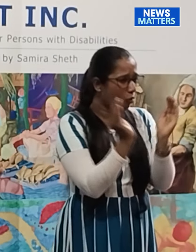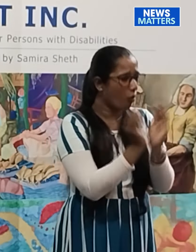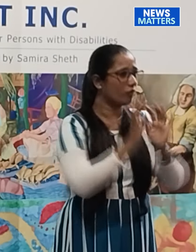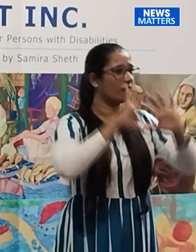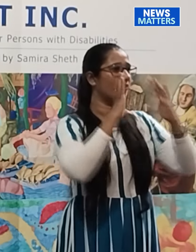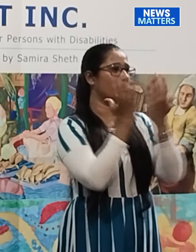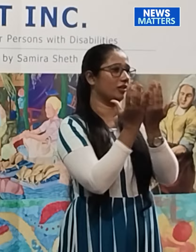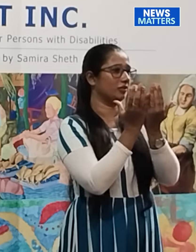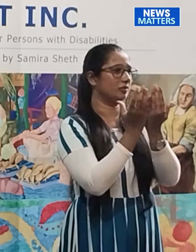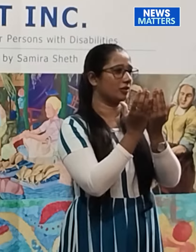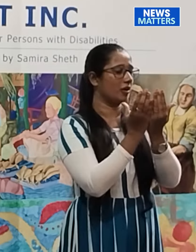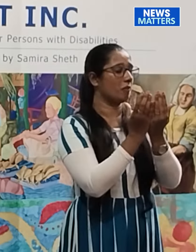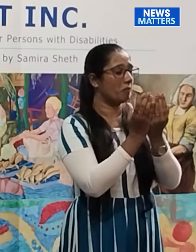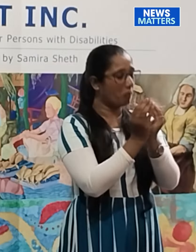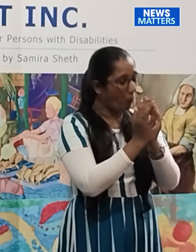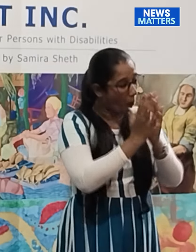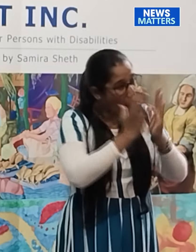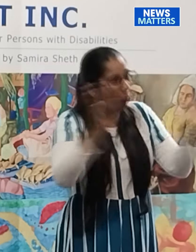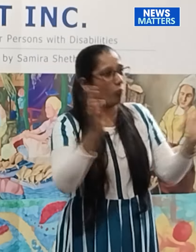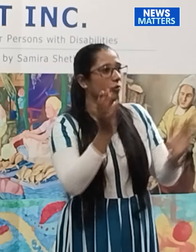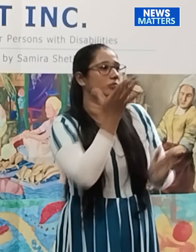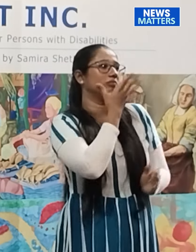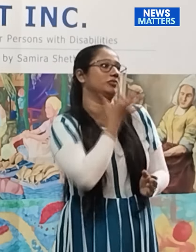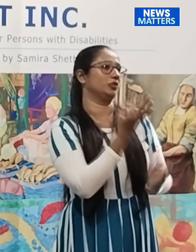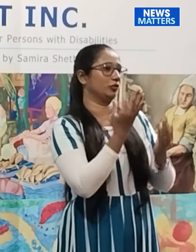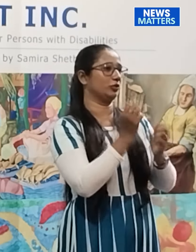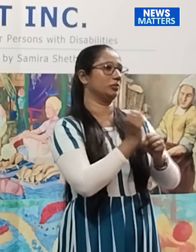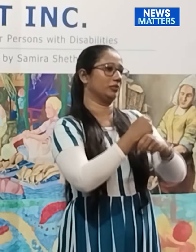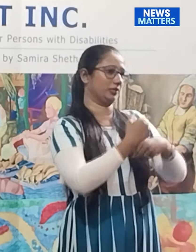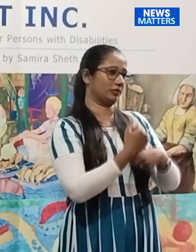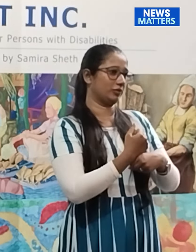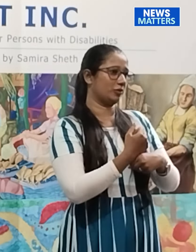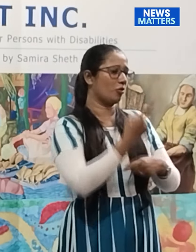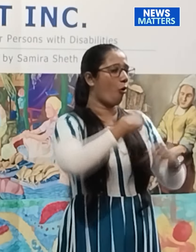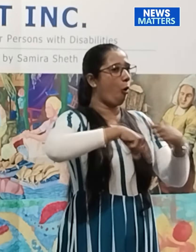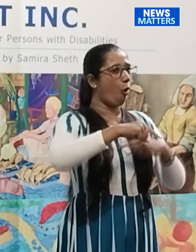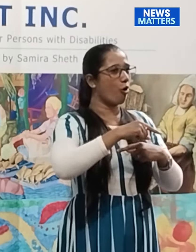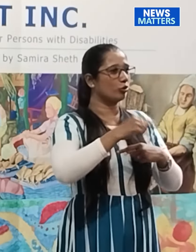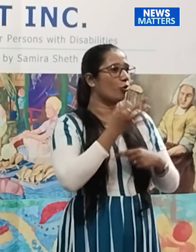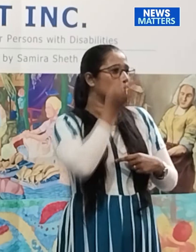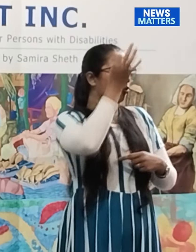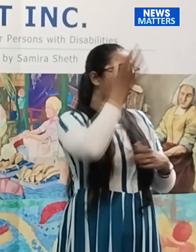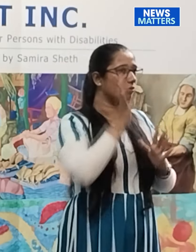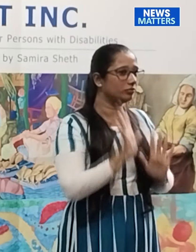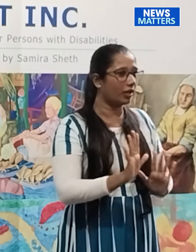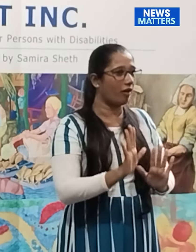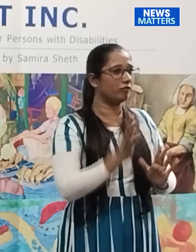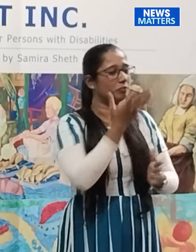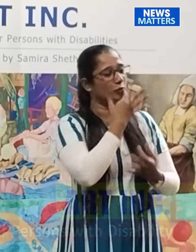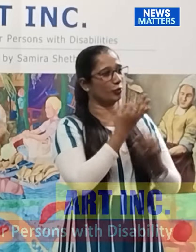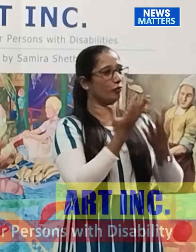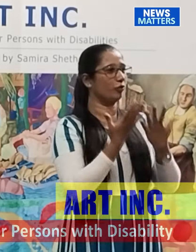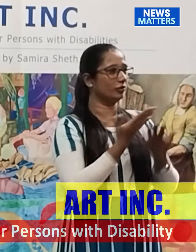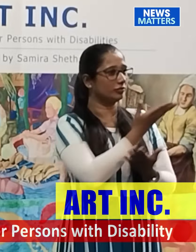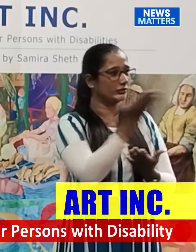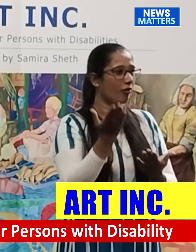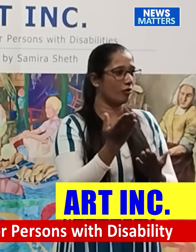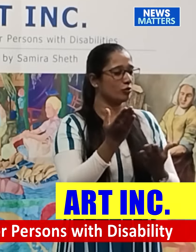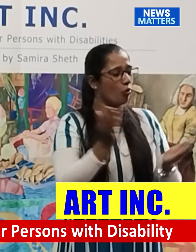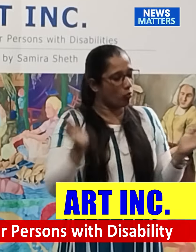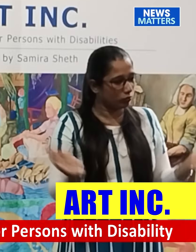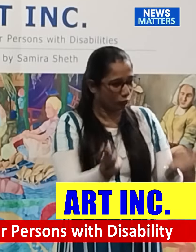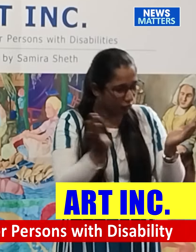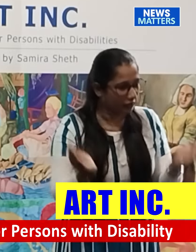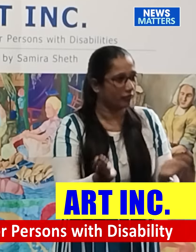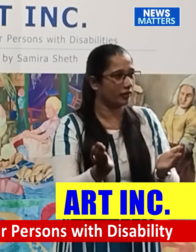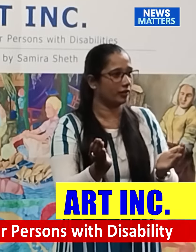beautiful with such a beautiful creative souls within us, and we always motivate, inspire them to